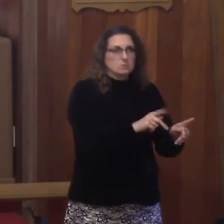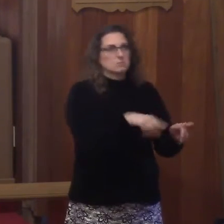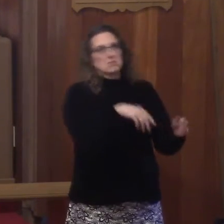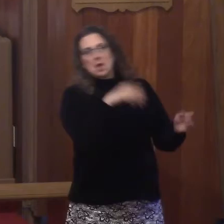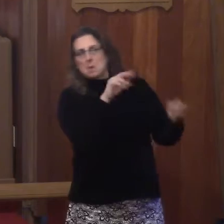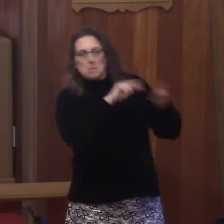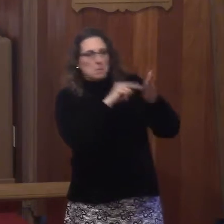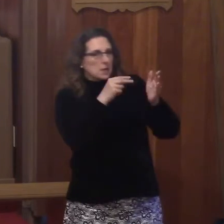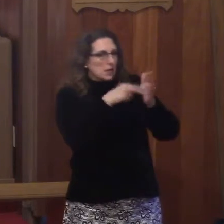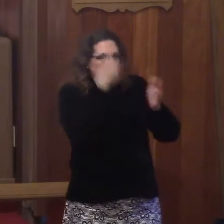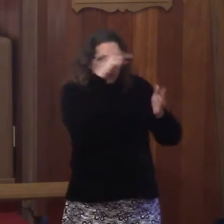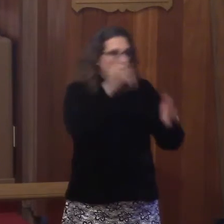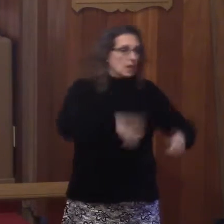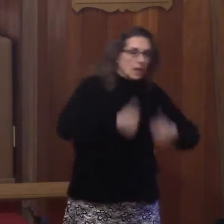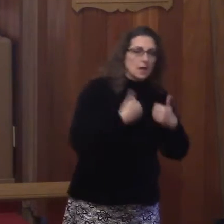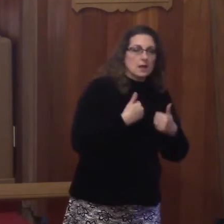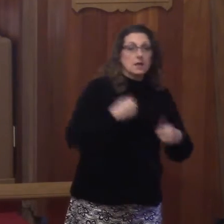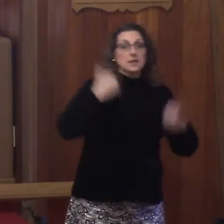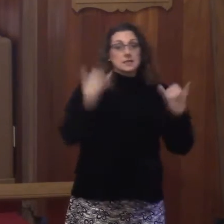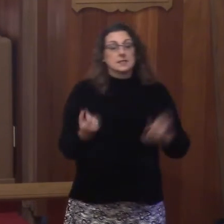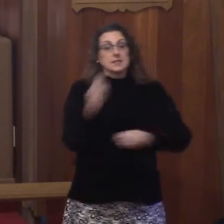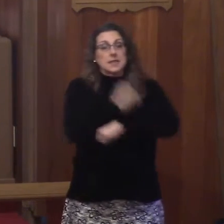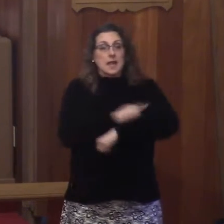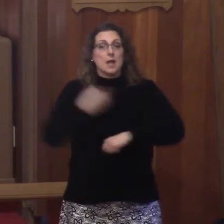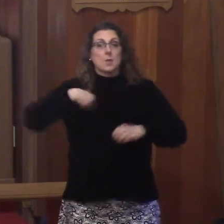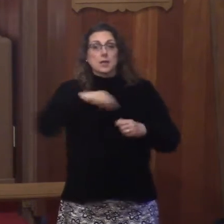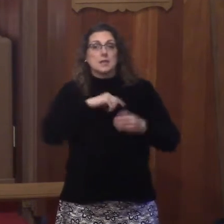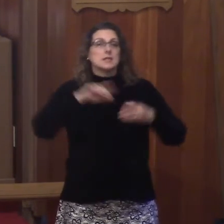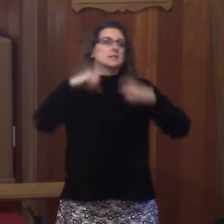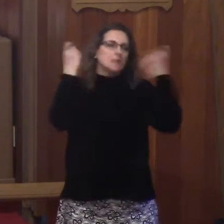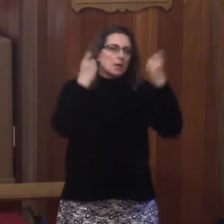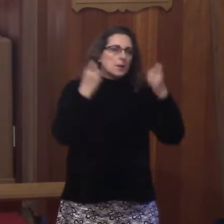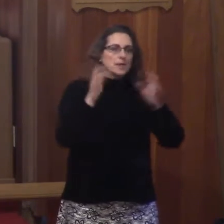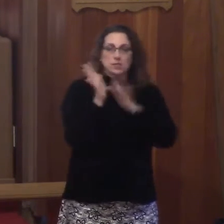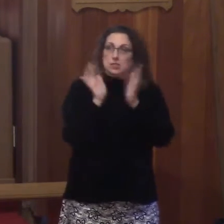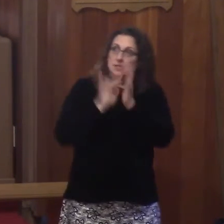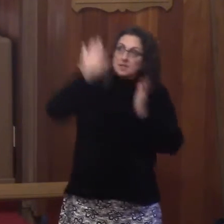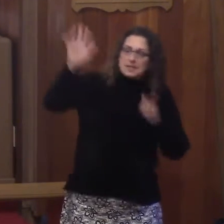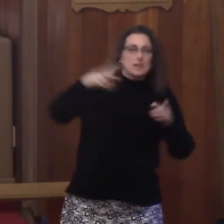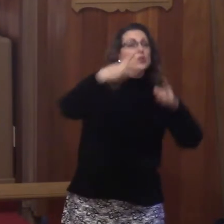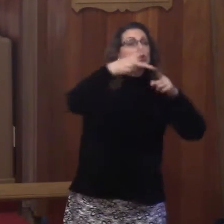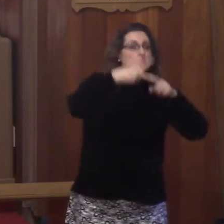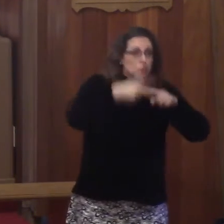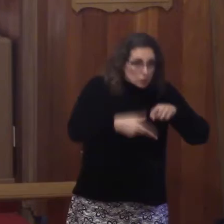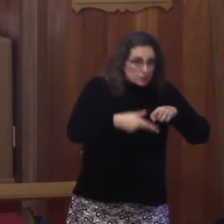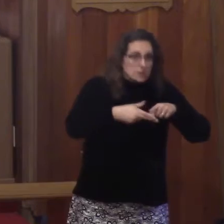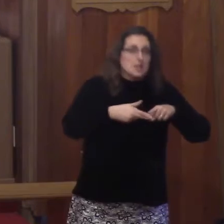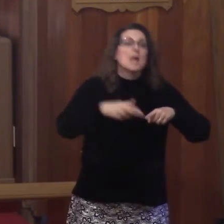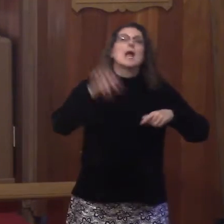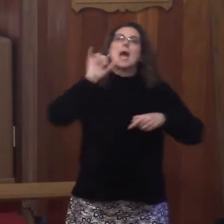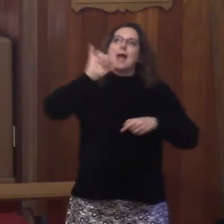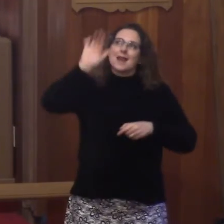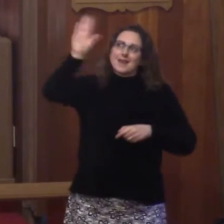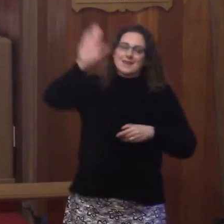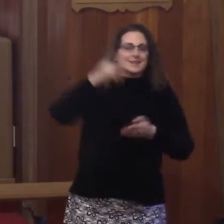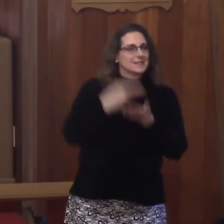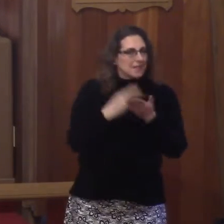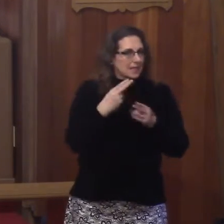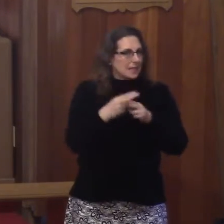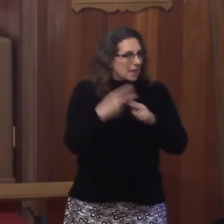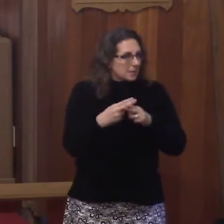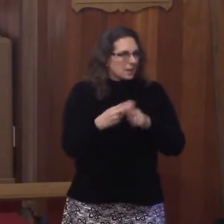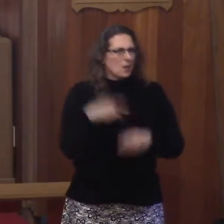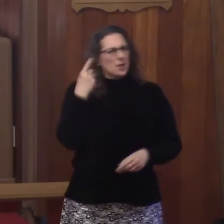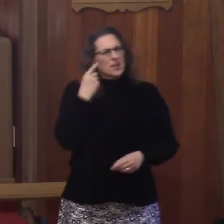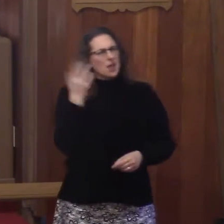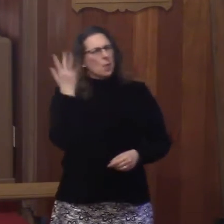For today we celebrate the circumcision and naming of Jesus. As we meditate this, we have to think of why